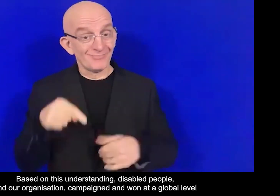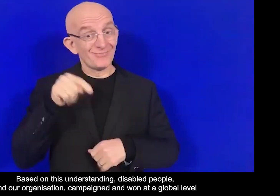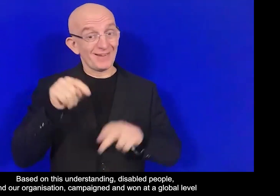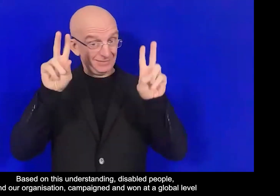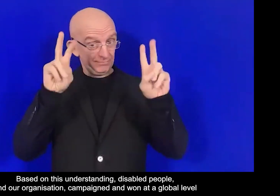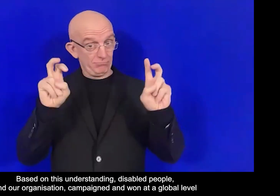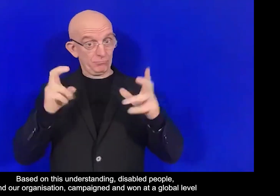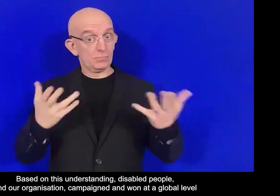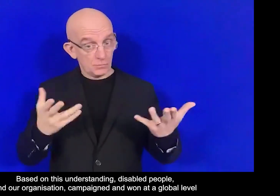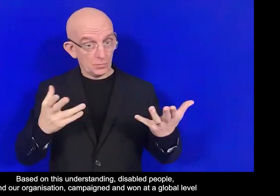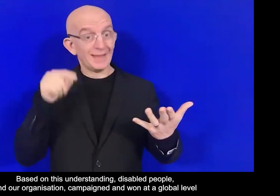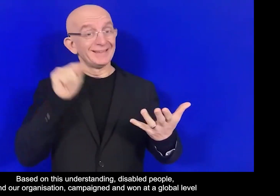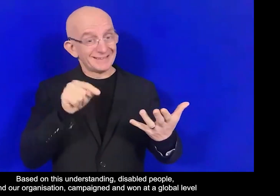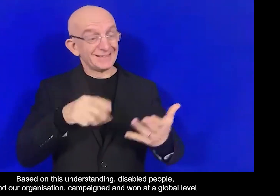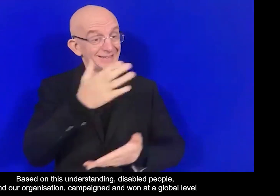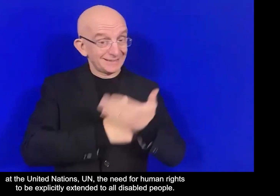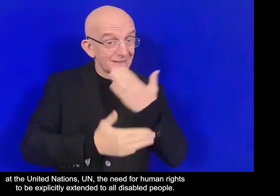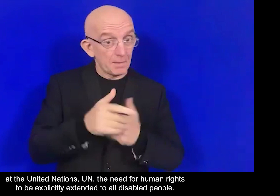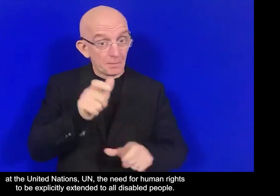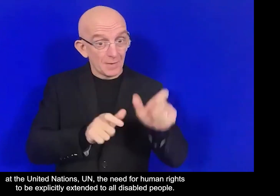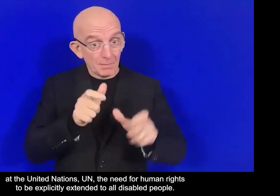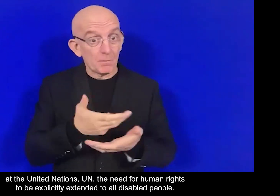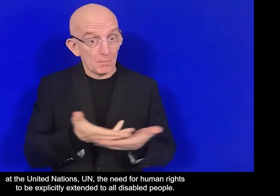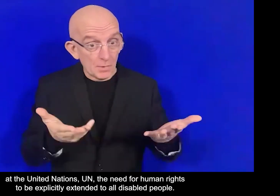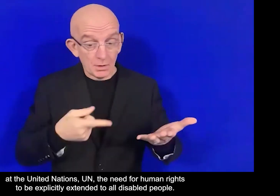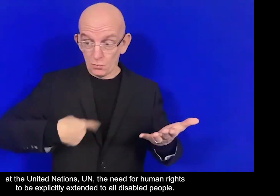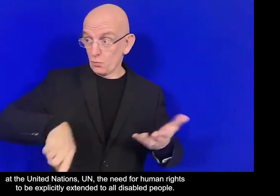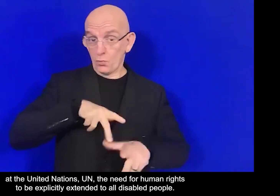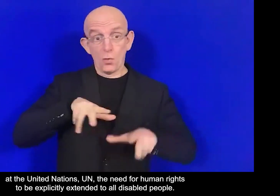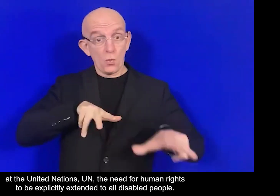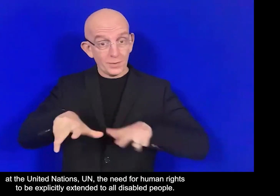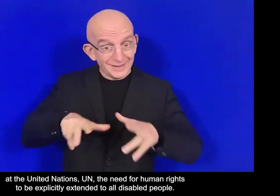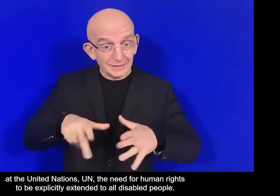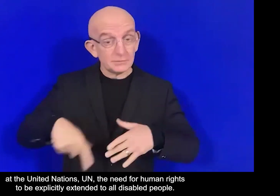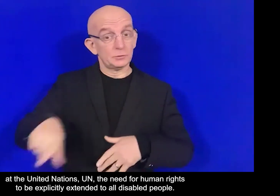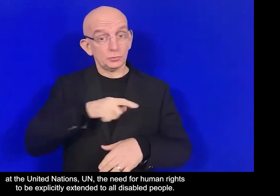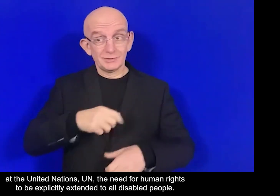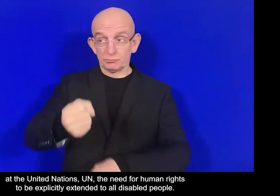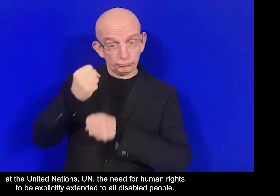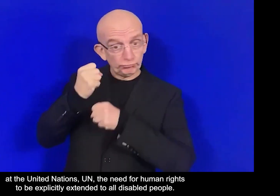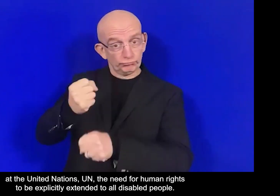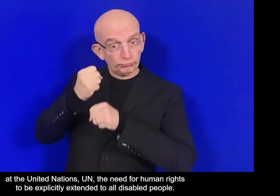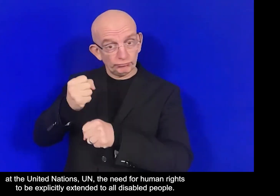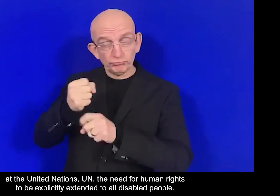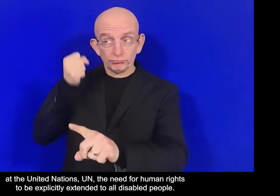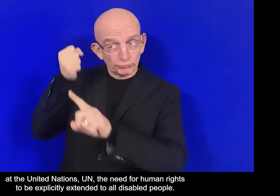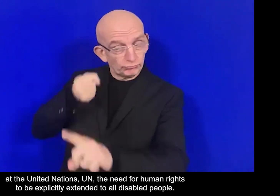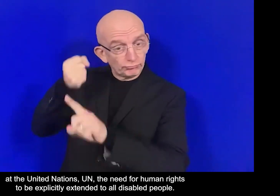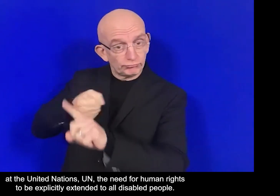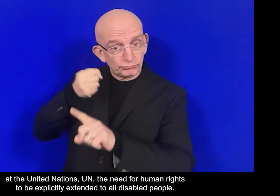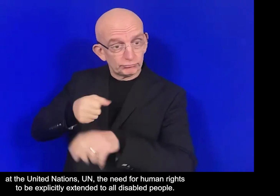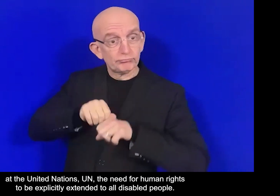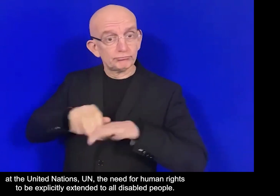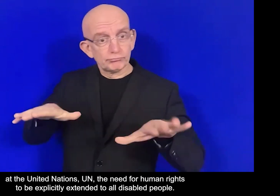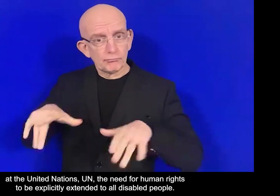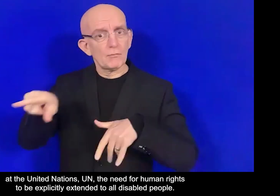one at a global level at the United Nations, UN, the need